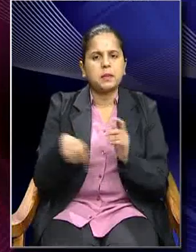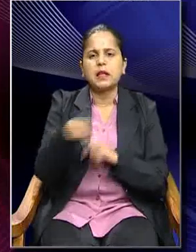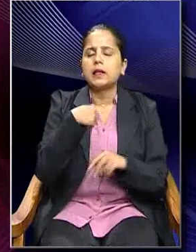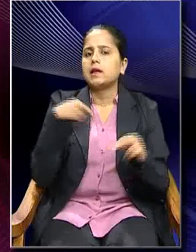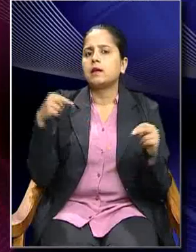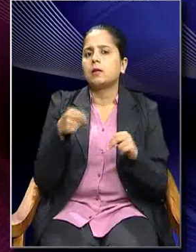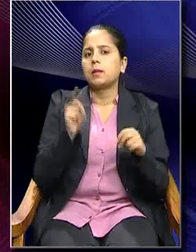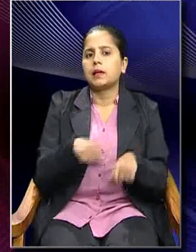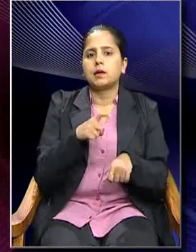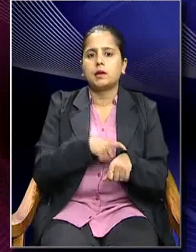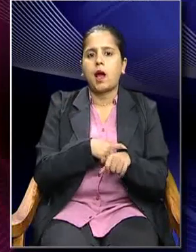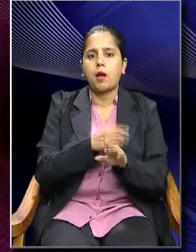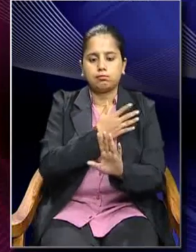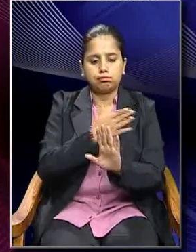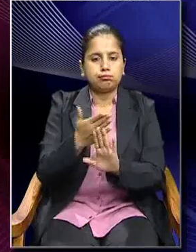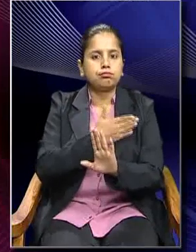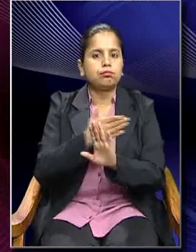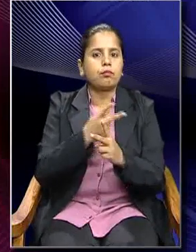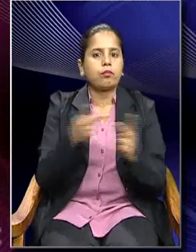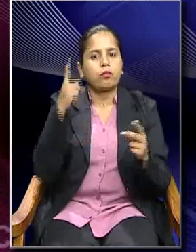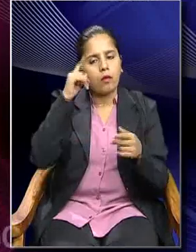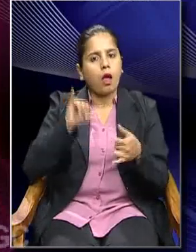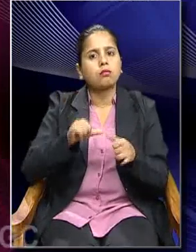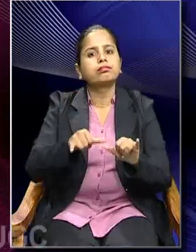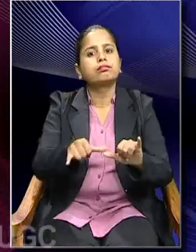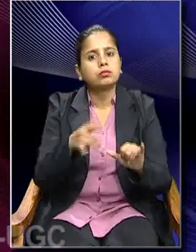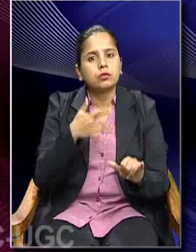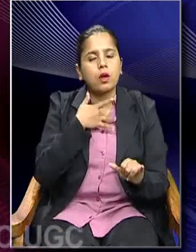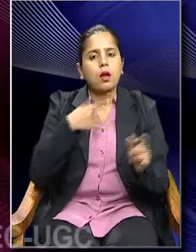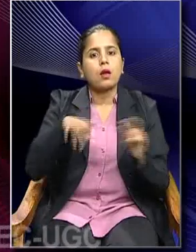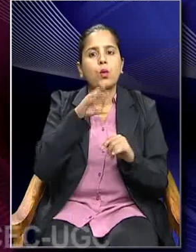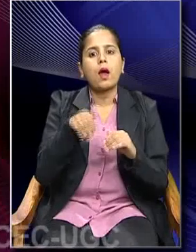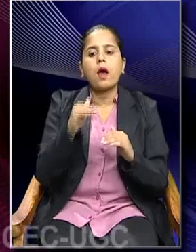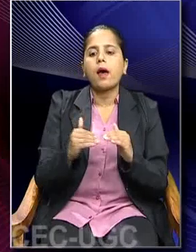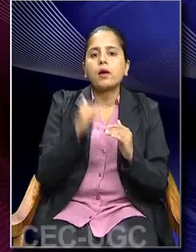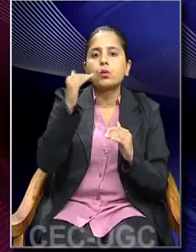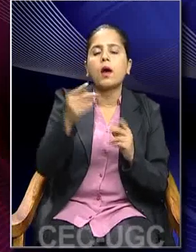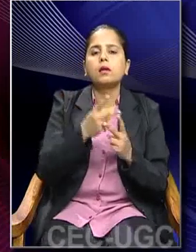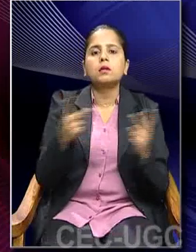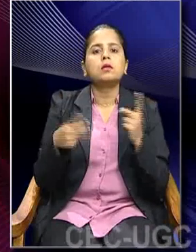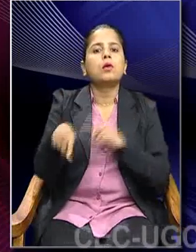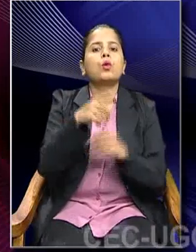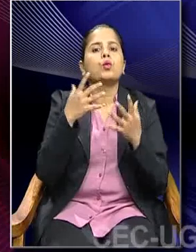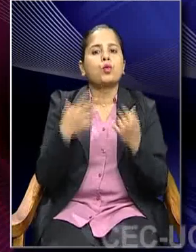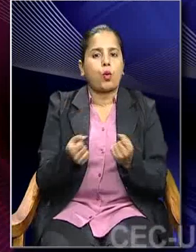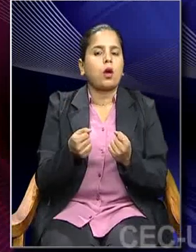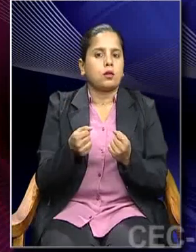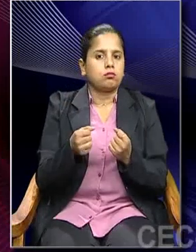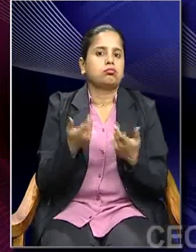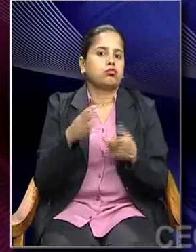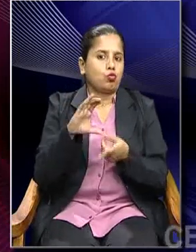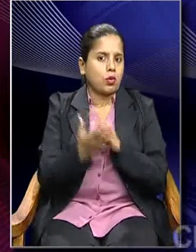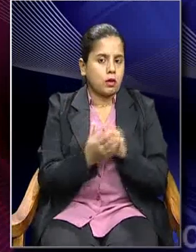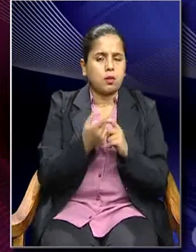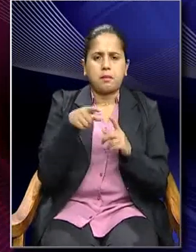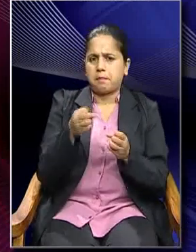a time span to adjust to the advance in material culture, and many a time there are